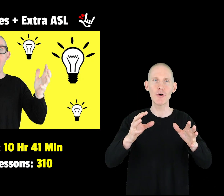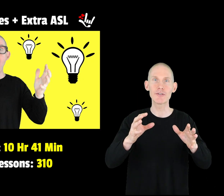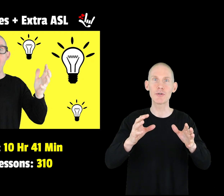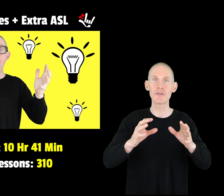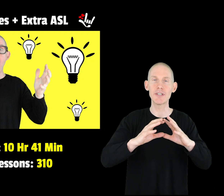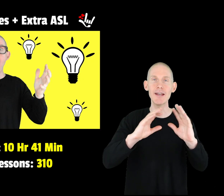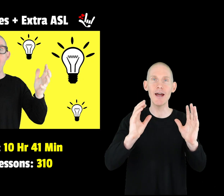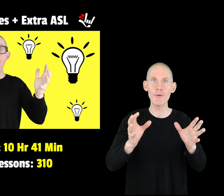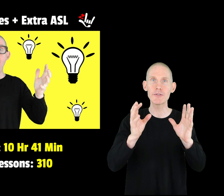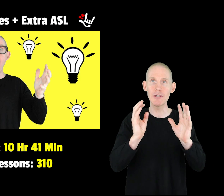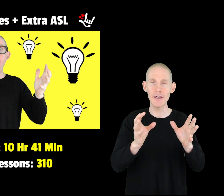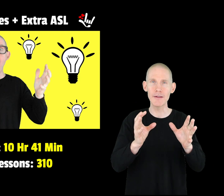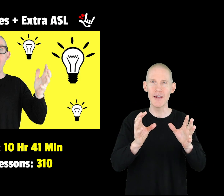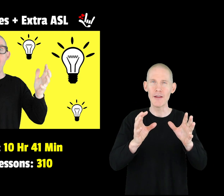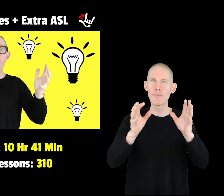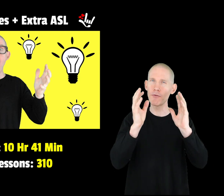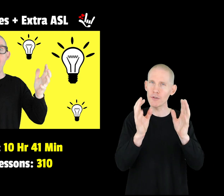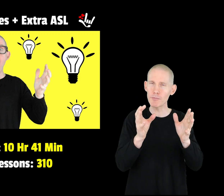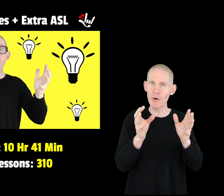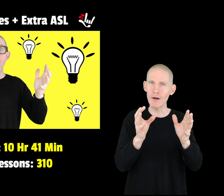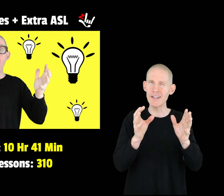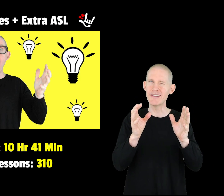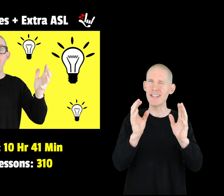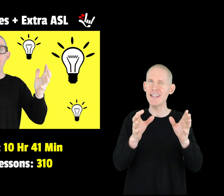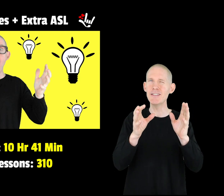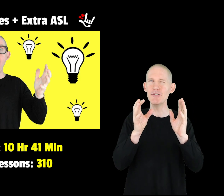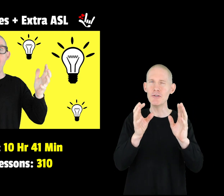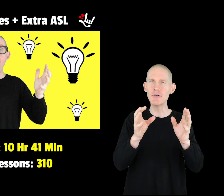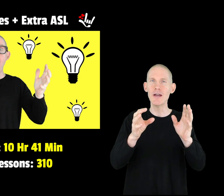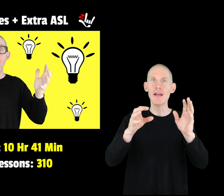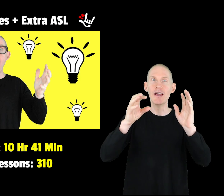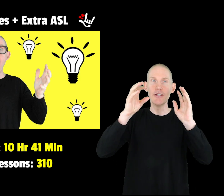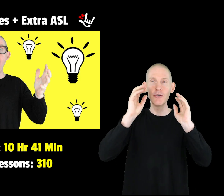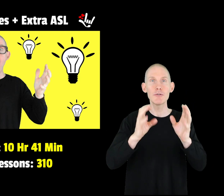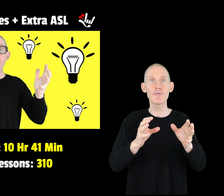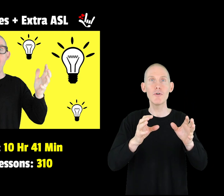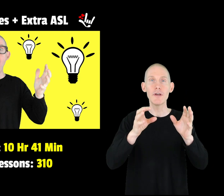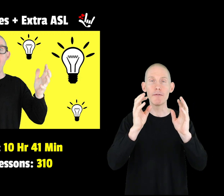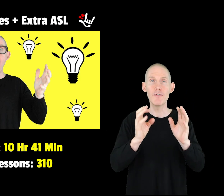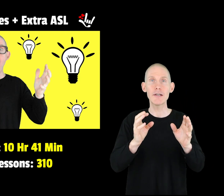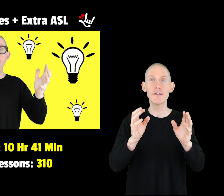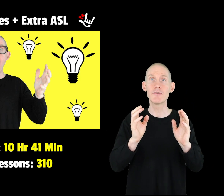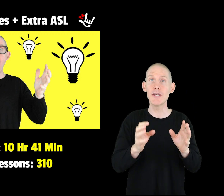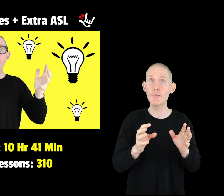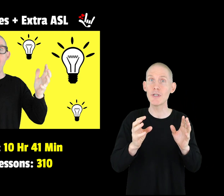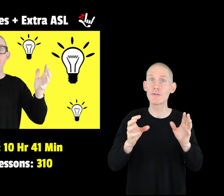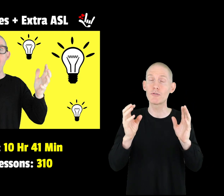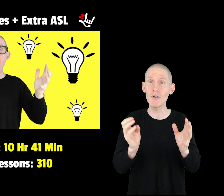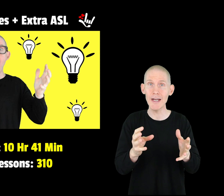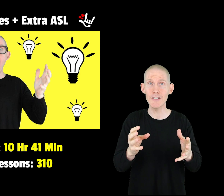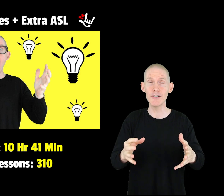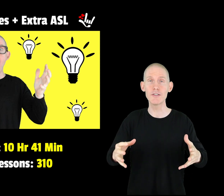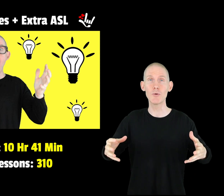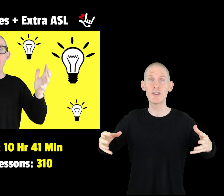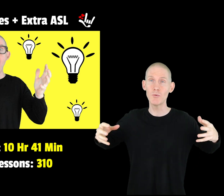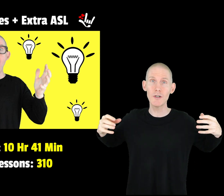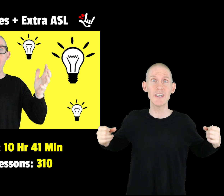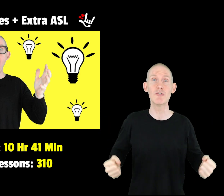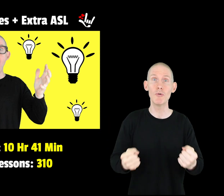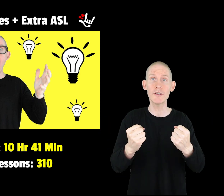It's over 10 hours in length. The first part is teaching you useful and effective tips and strategies which will enrich